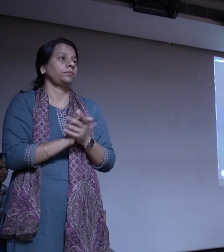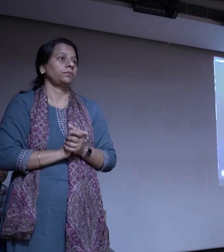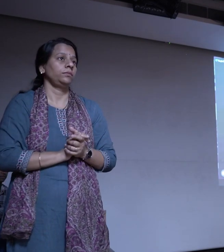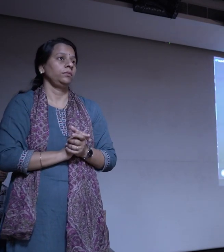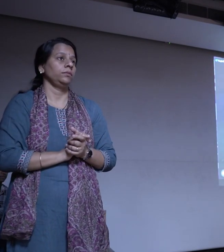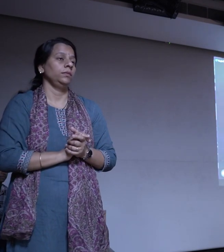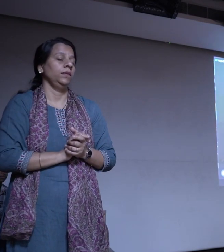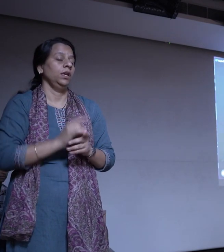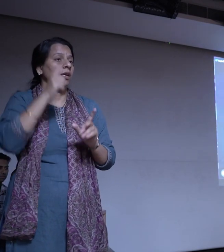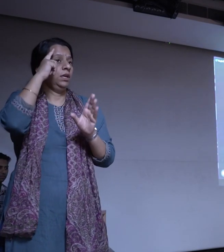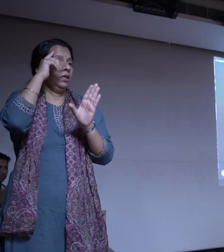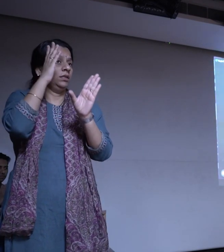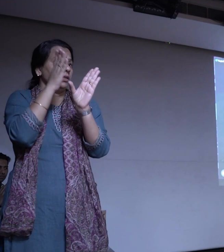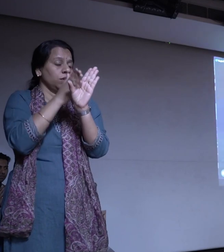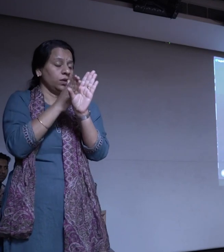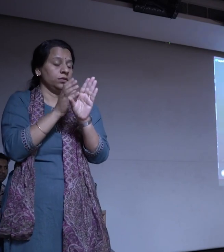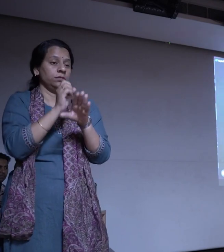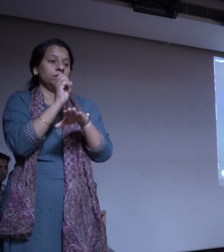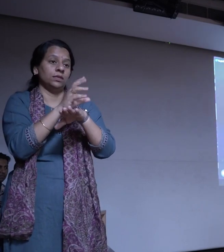examples psychology